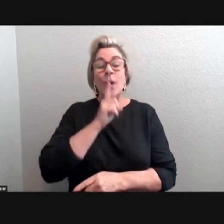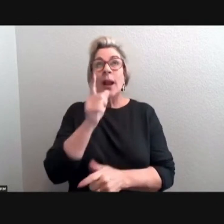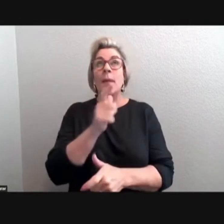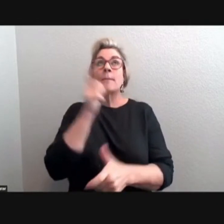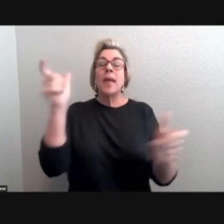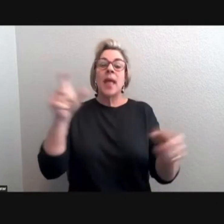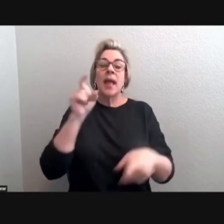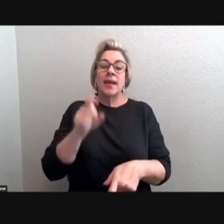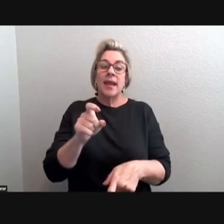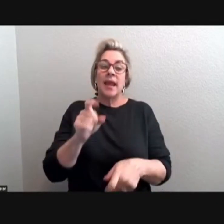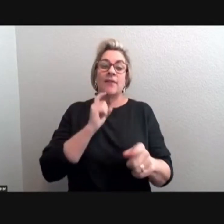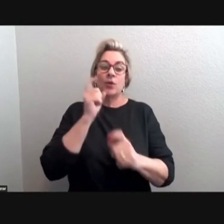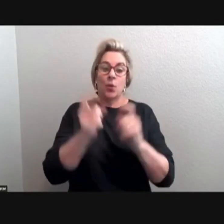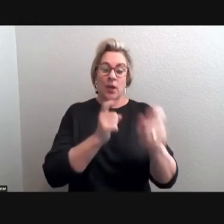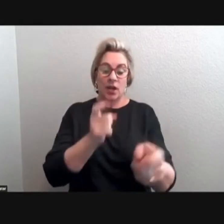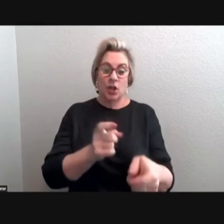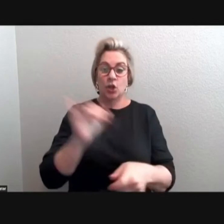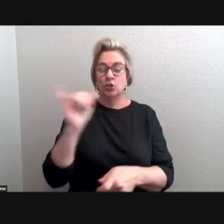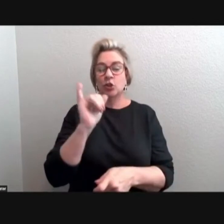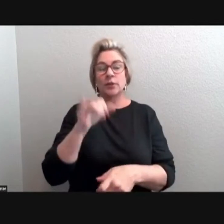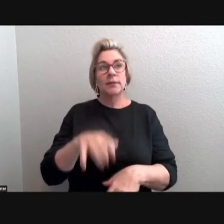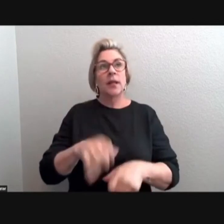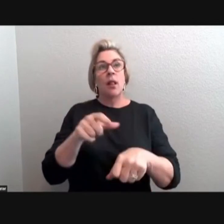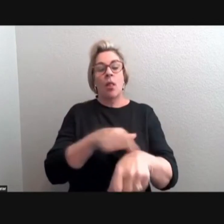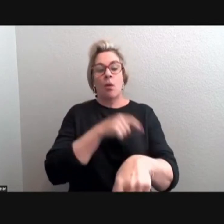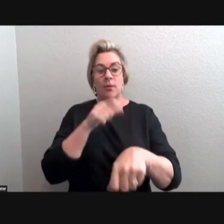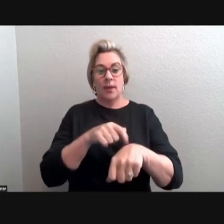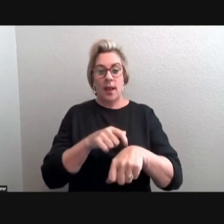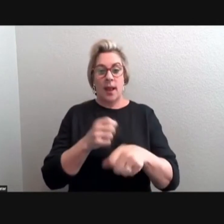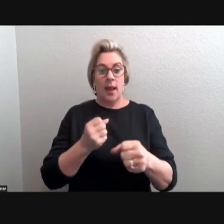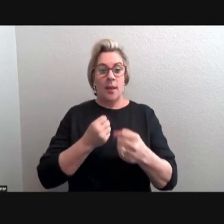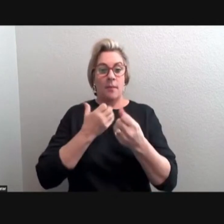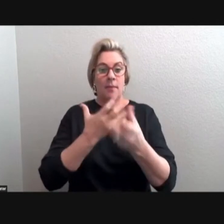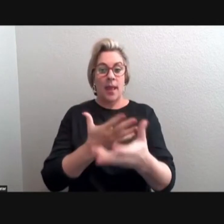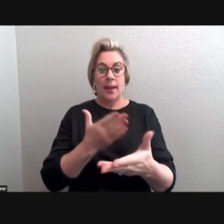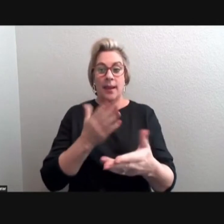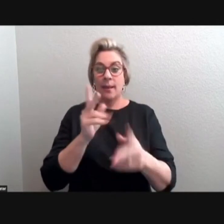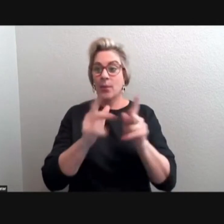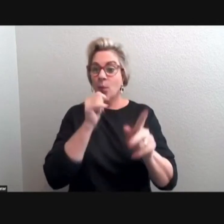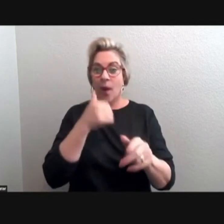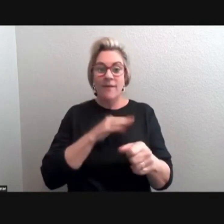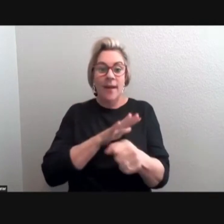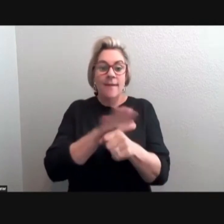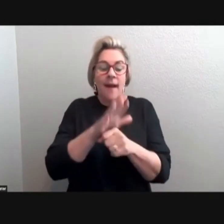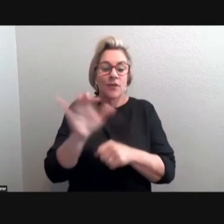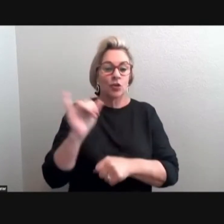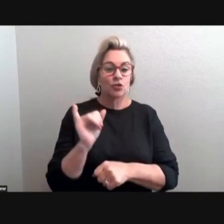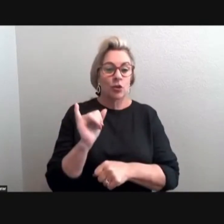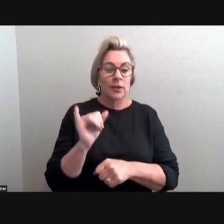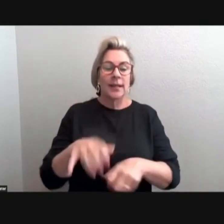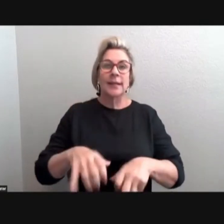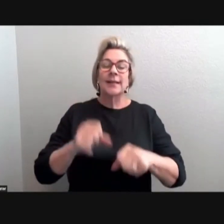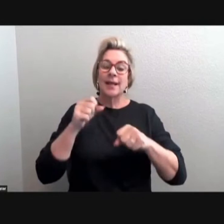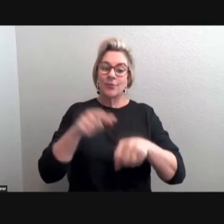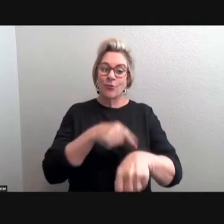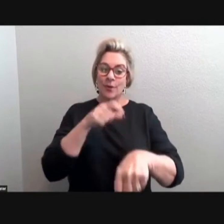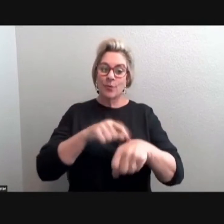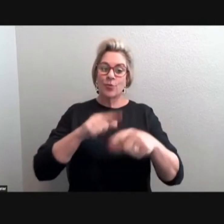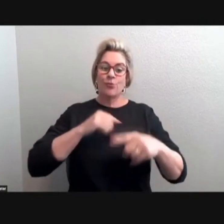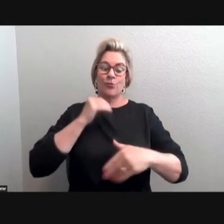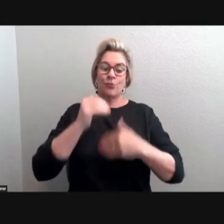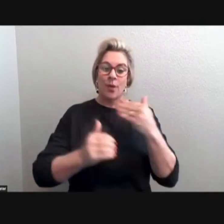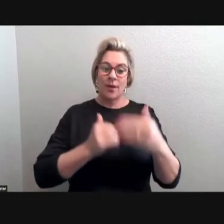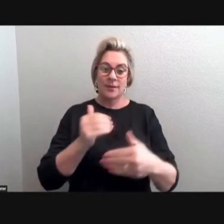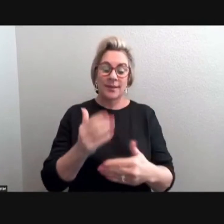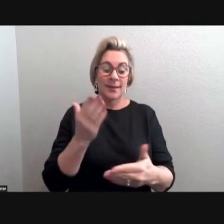step up. Insurance takes a long time. Many people are underinsured relative to costs. It takes a while to process. There might even be